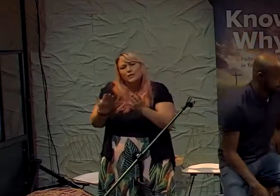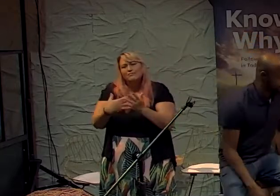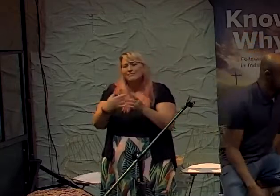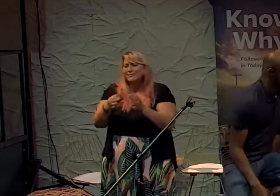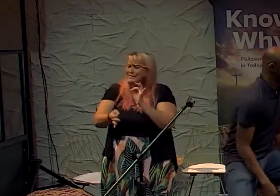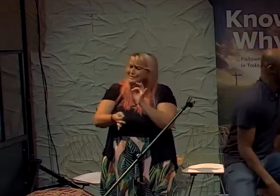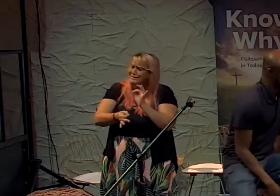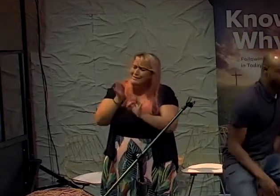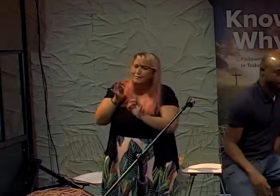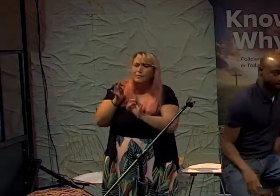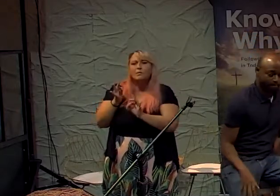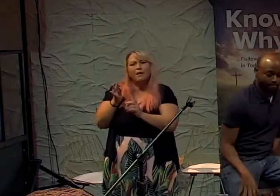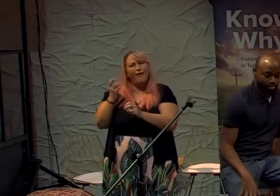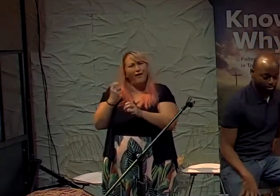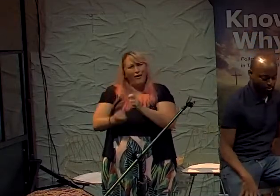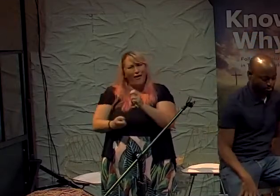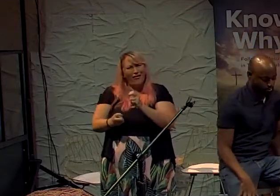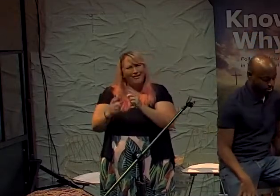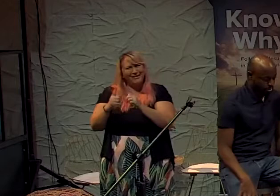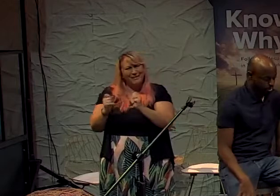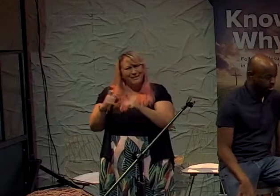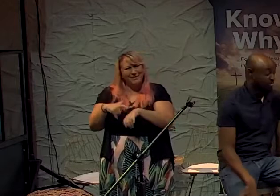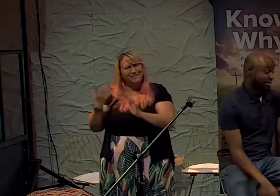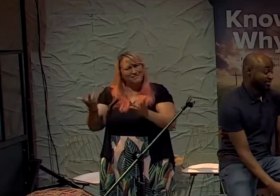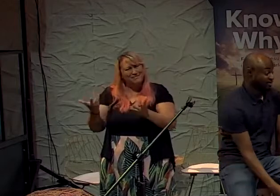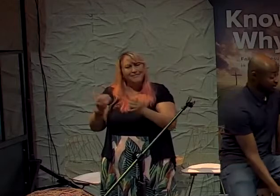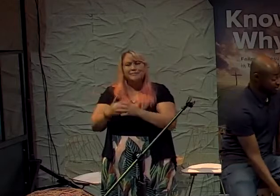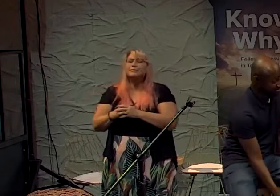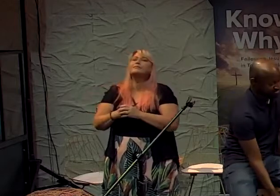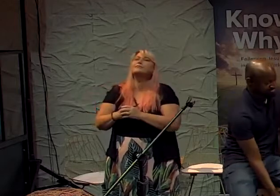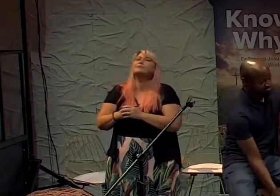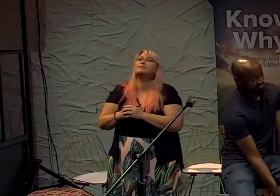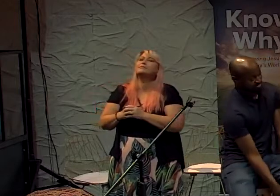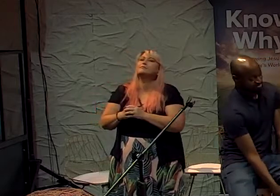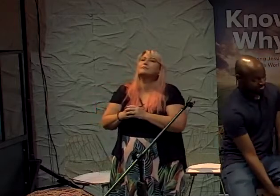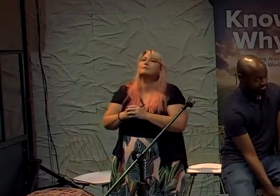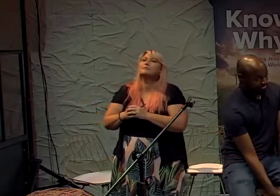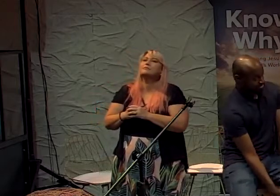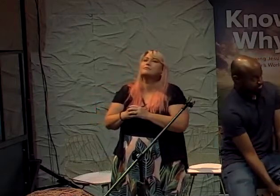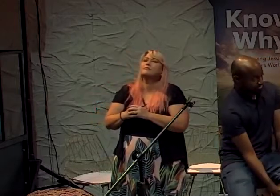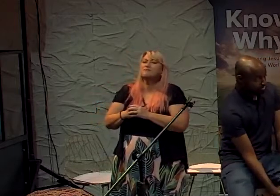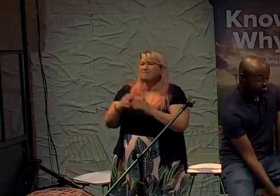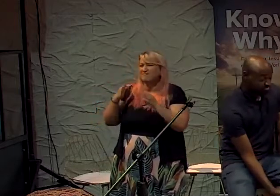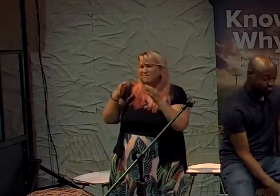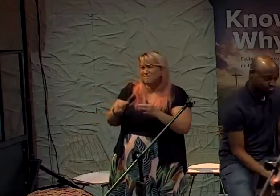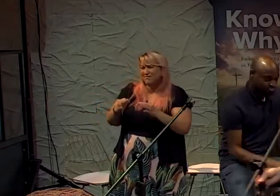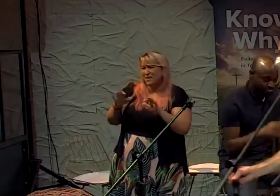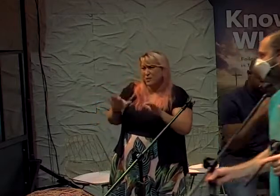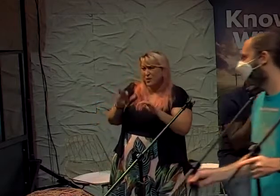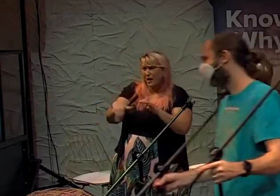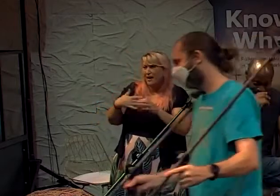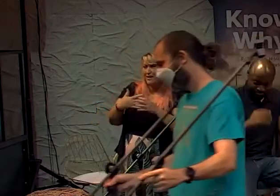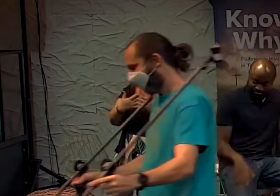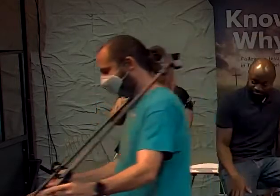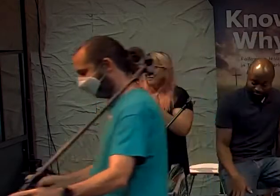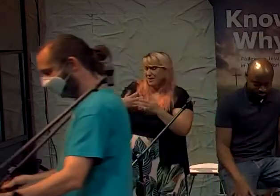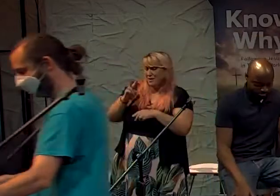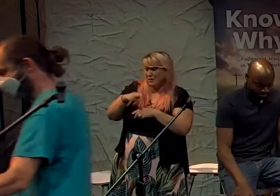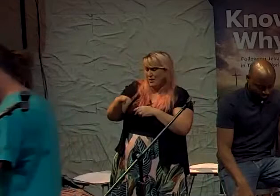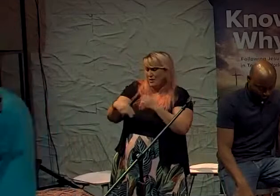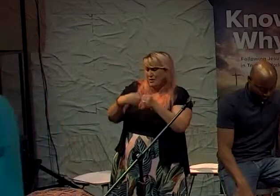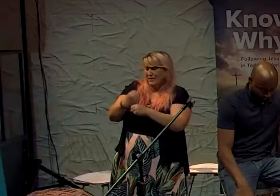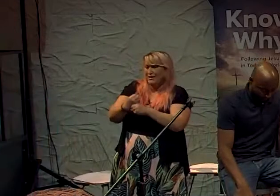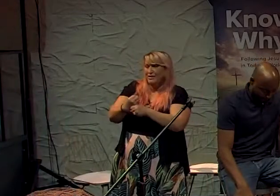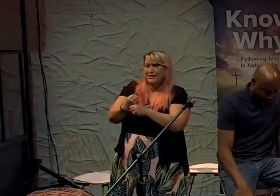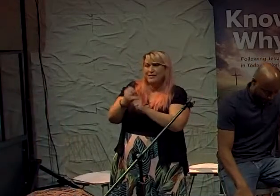simple, but it's hard all at the same time, right? But I'll tell you this. When I decided to do that, that's what I did. And 22 years later, I have